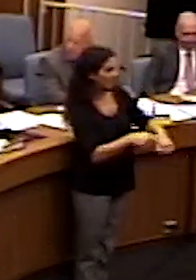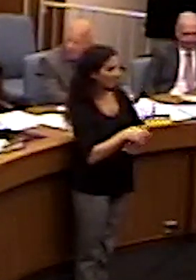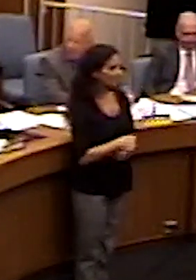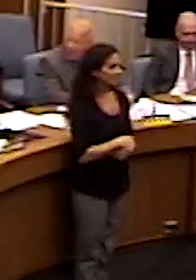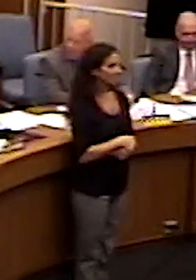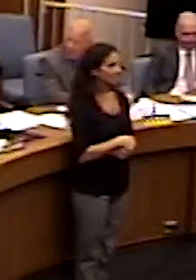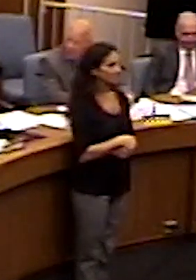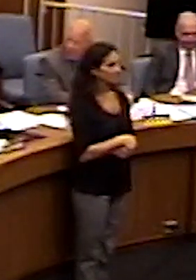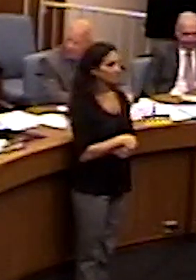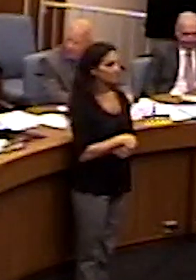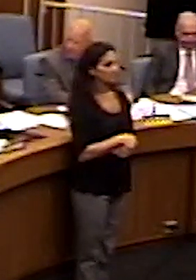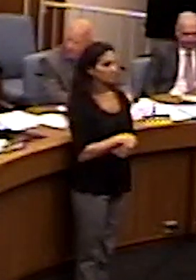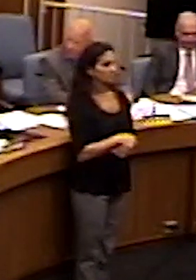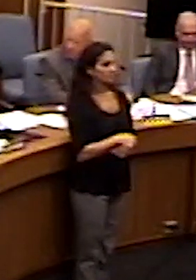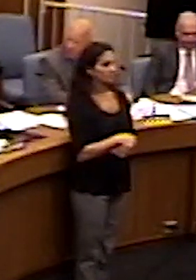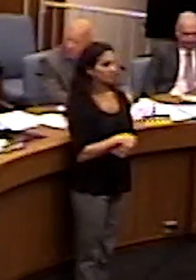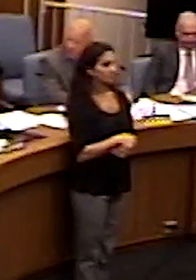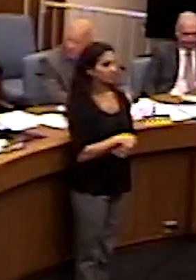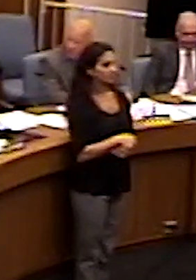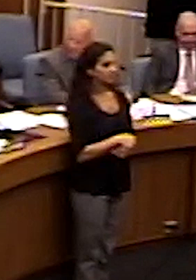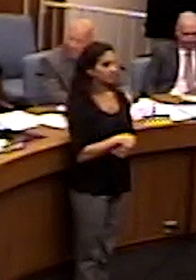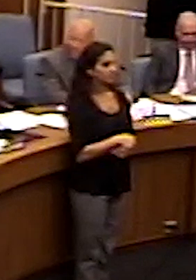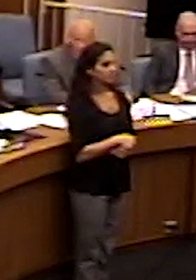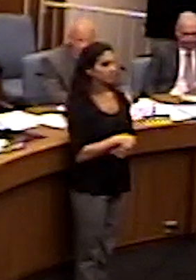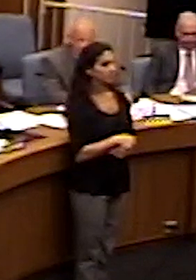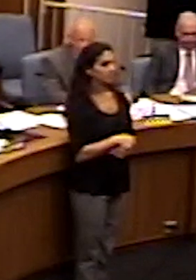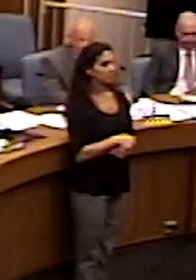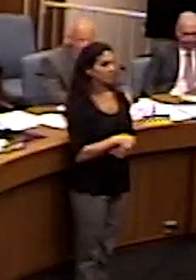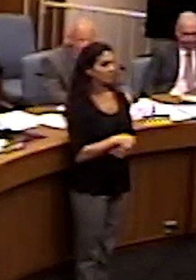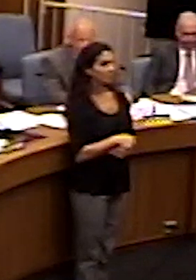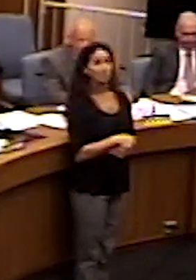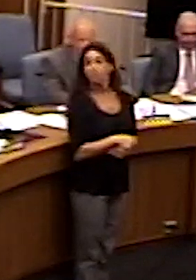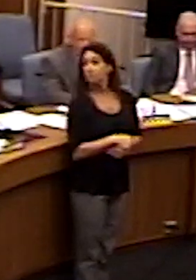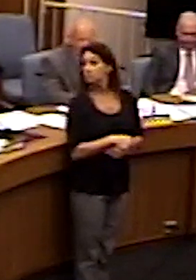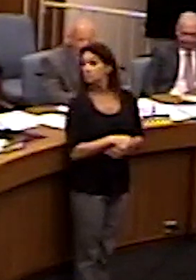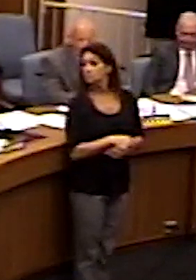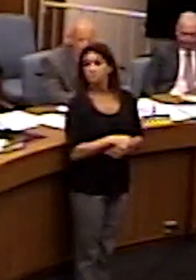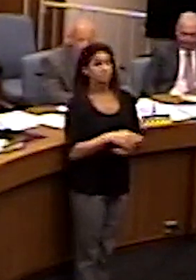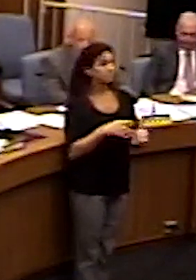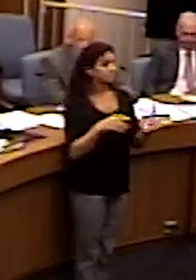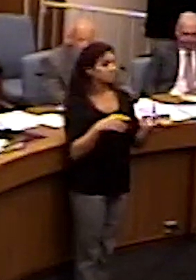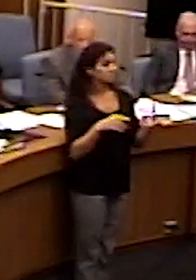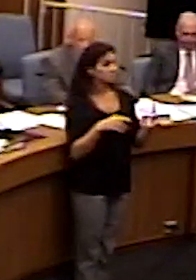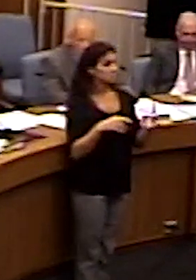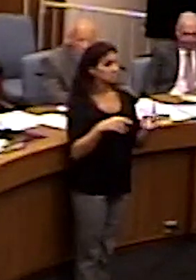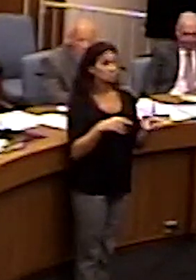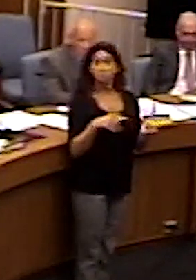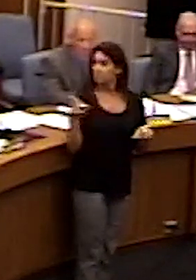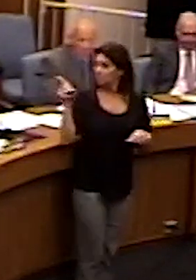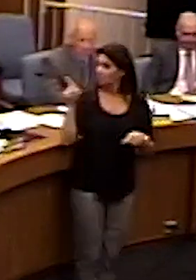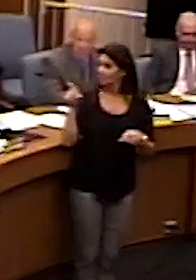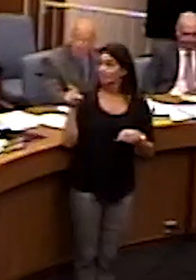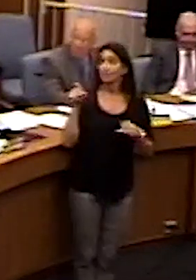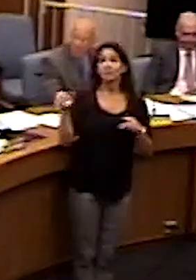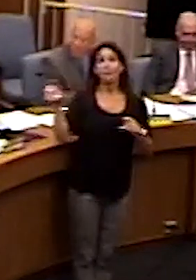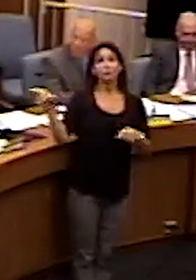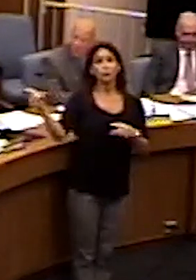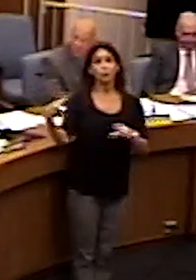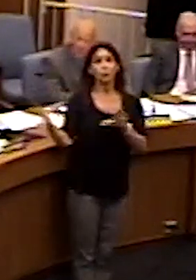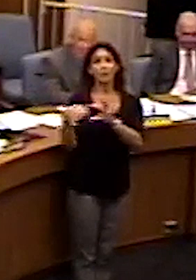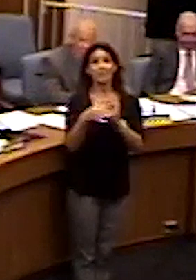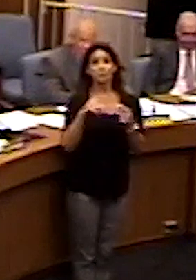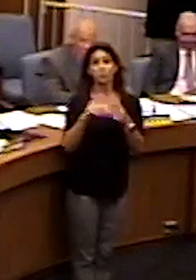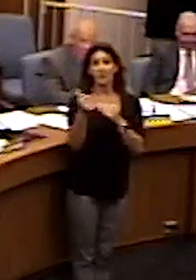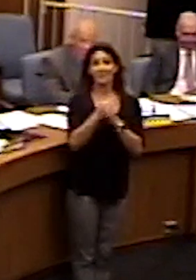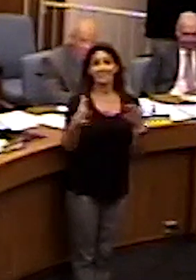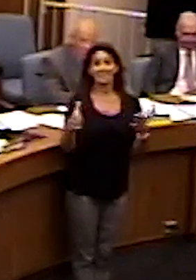Does she have a copy of it? We can get. We can. Could you relate to anything I said?